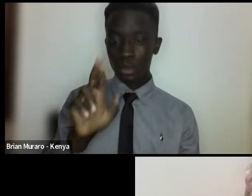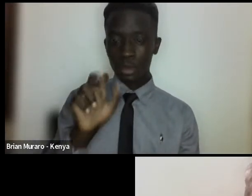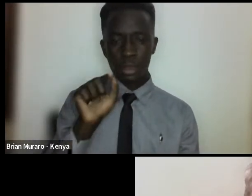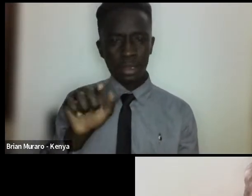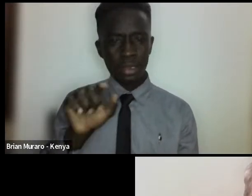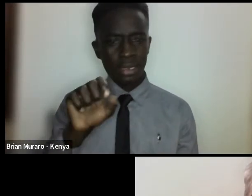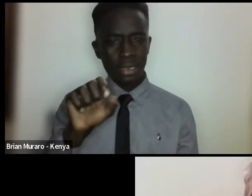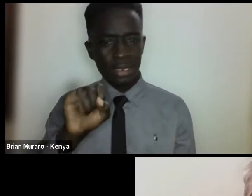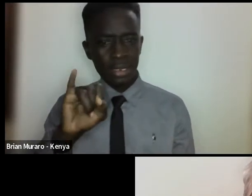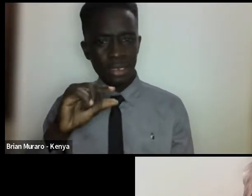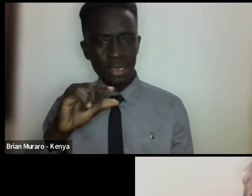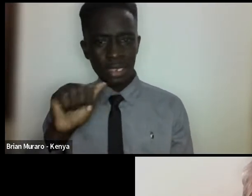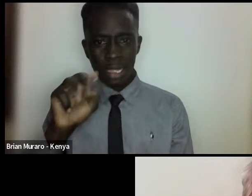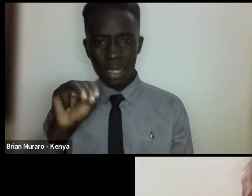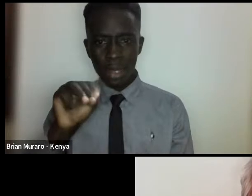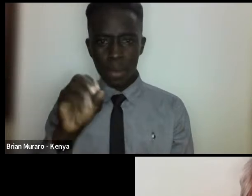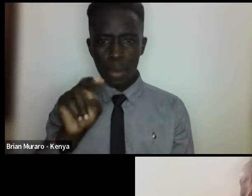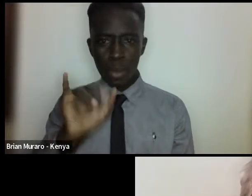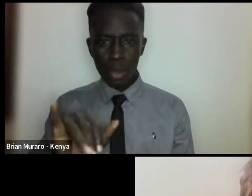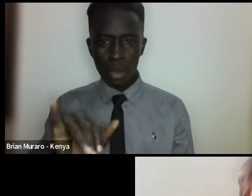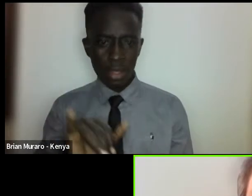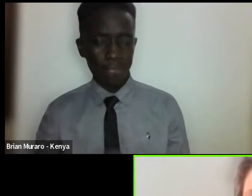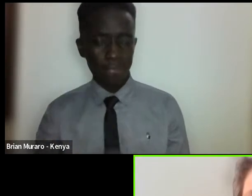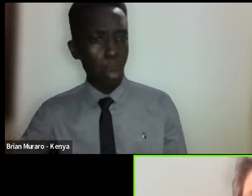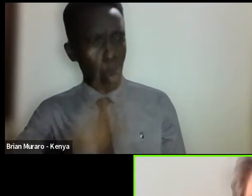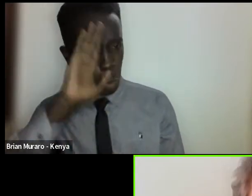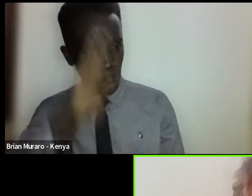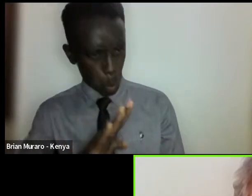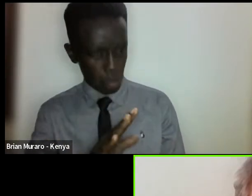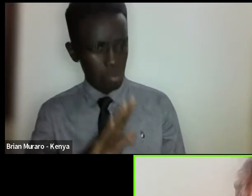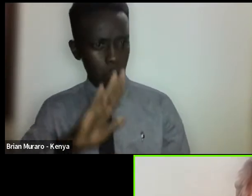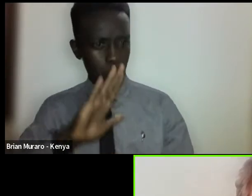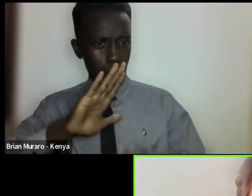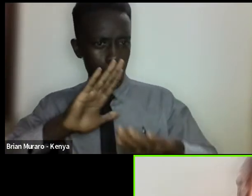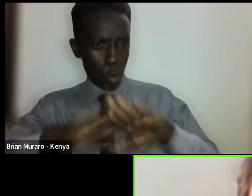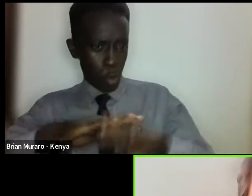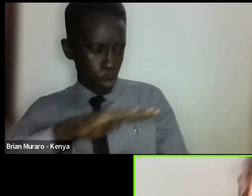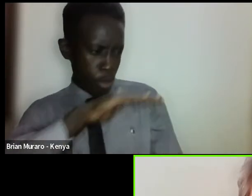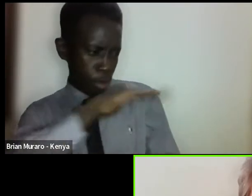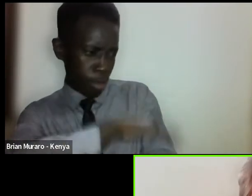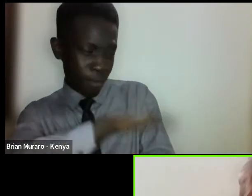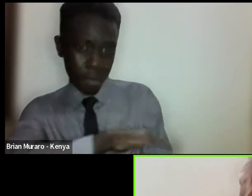Hello, good evening or good morning, wherever you are in the world.